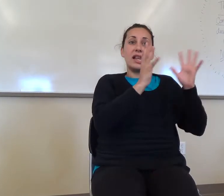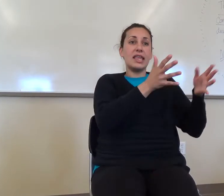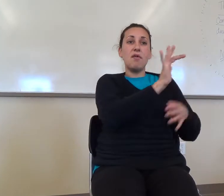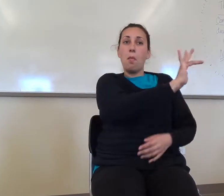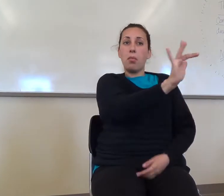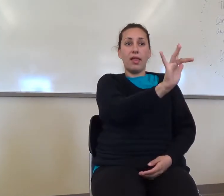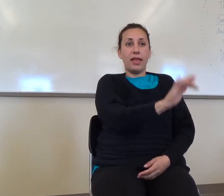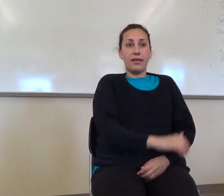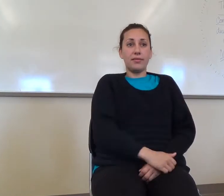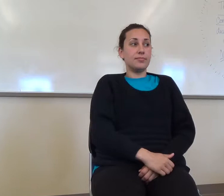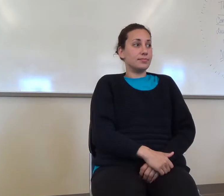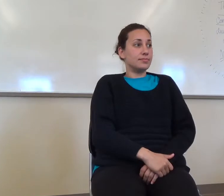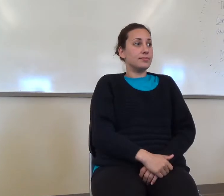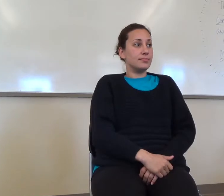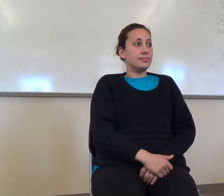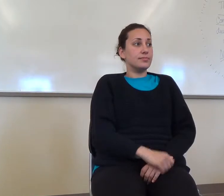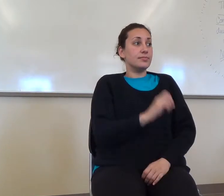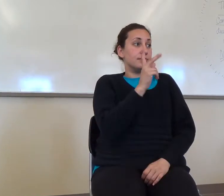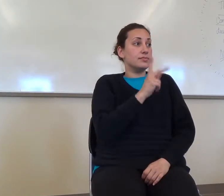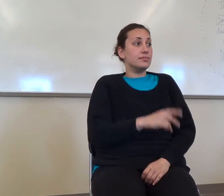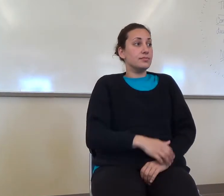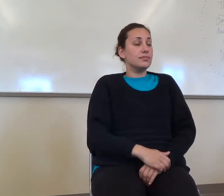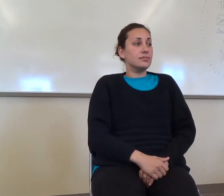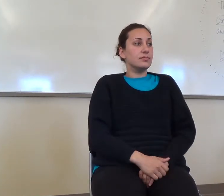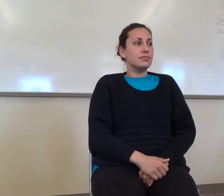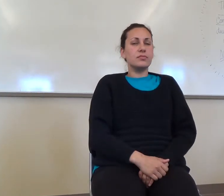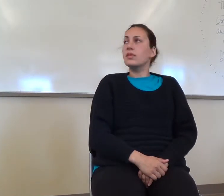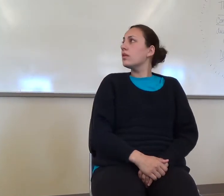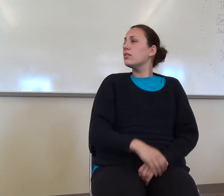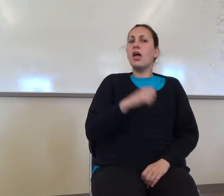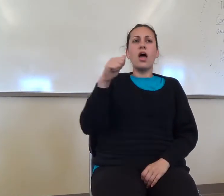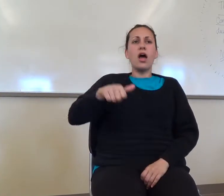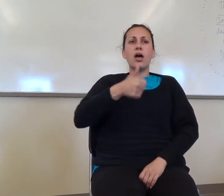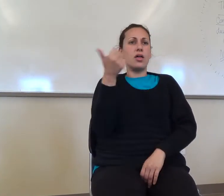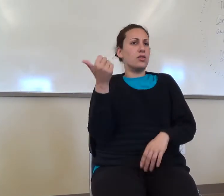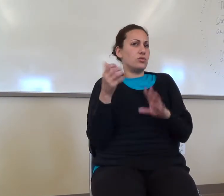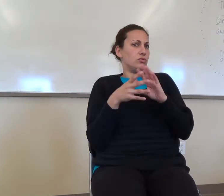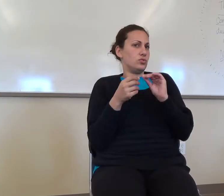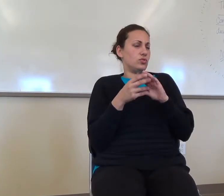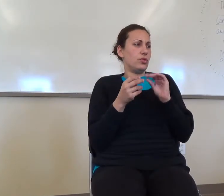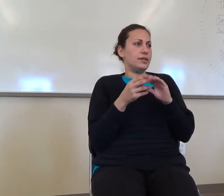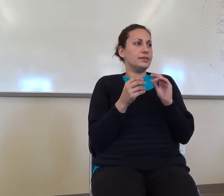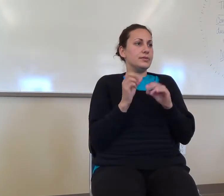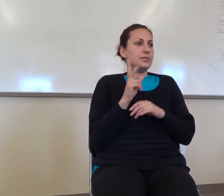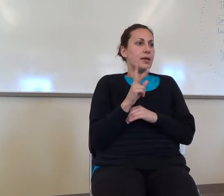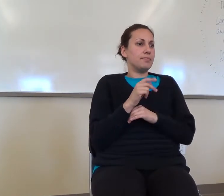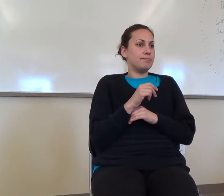okay? So what about our other stuff? We've seen that, we've seen what it's about.